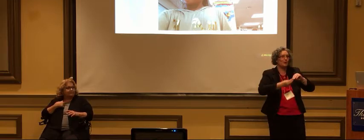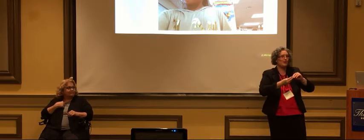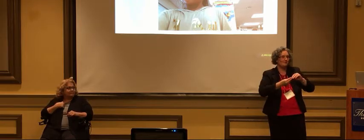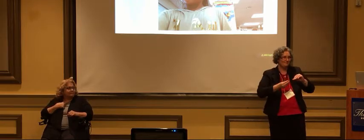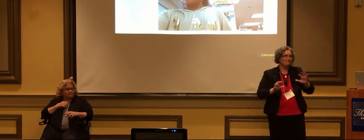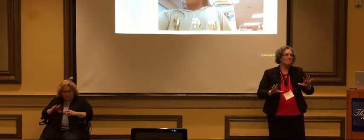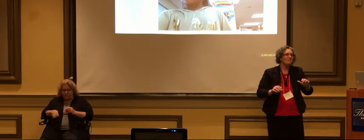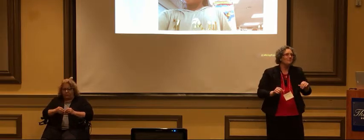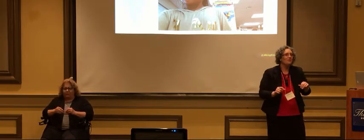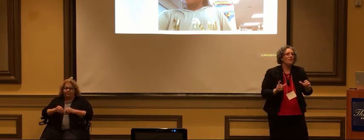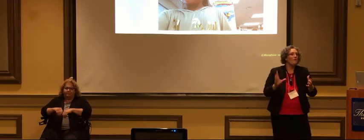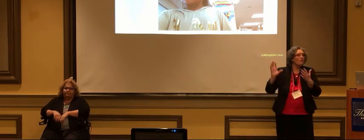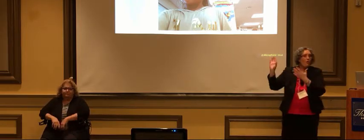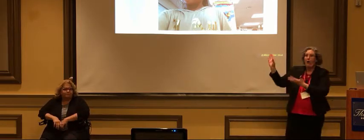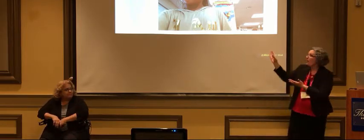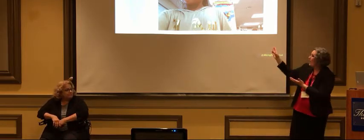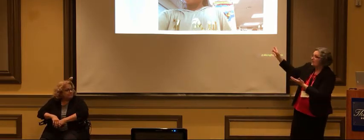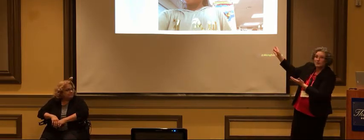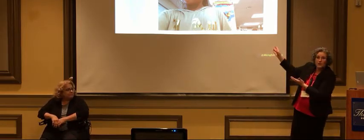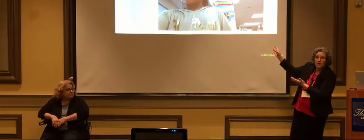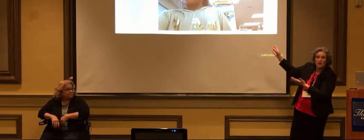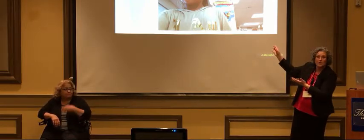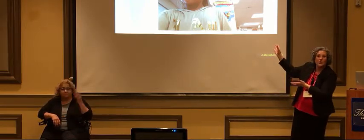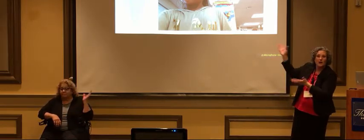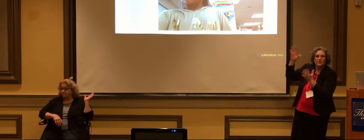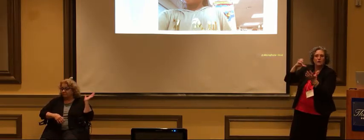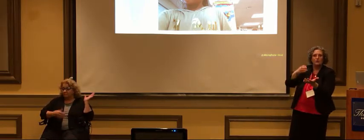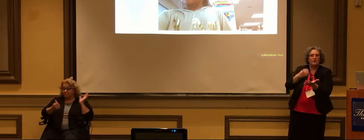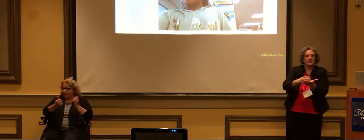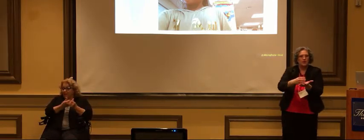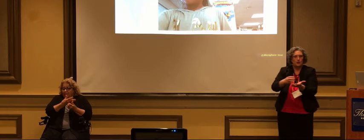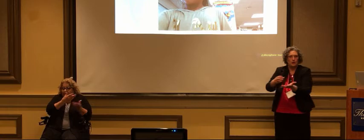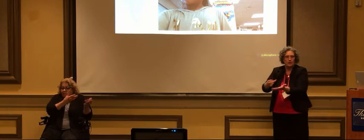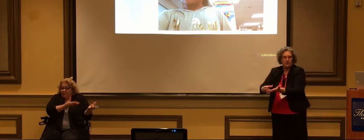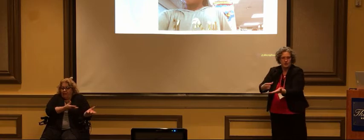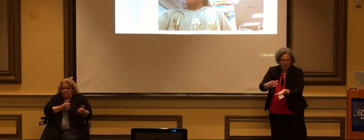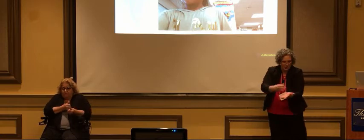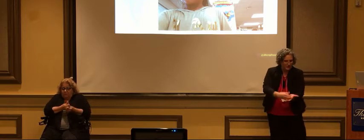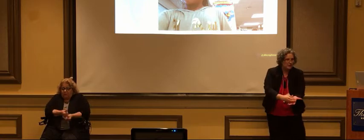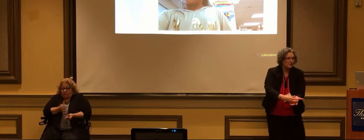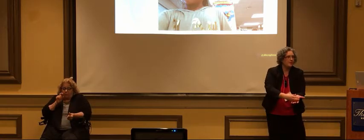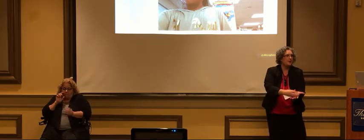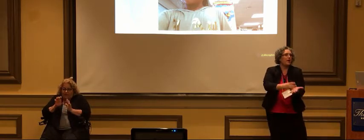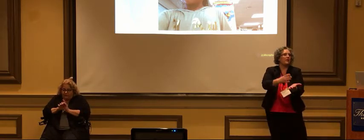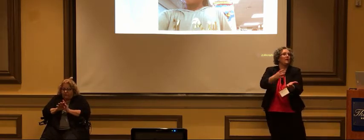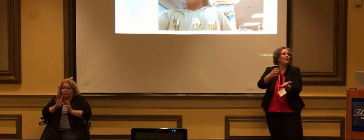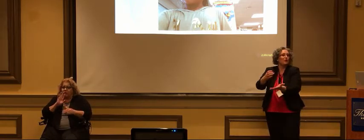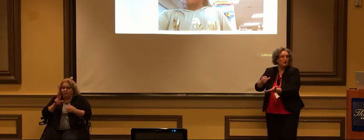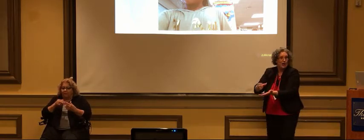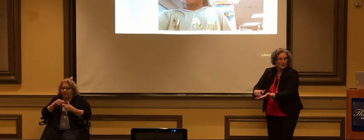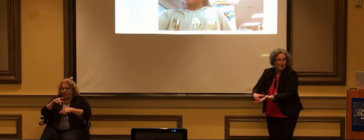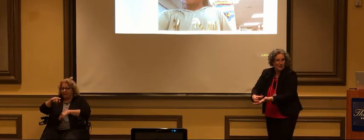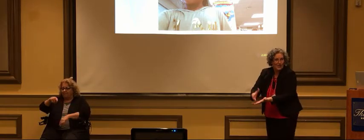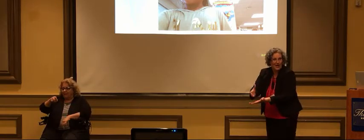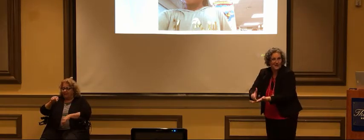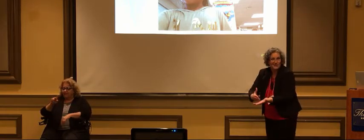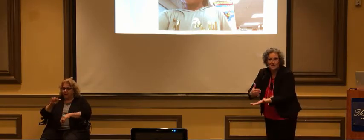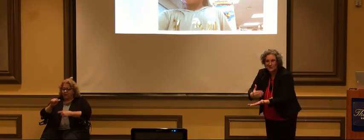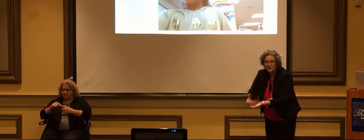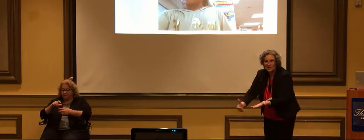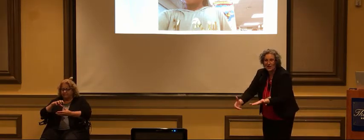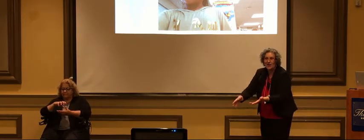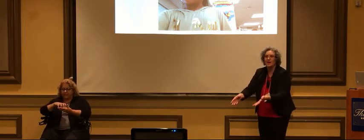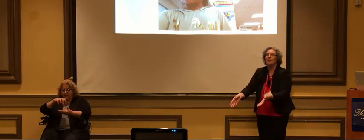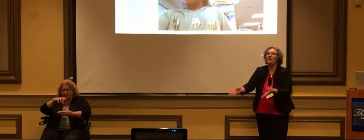let me include it. All her elements were there. She absolutely stuck to her picture. She talked about her piñata. She talked about her cake